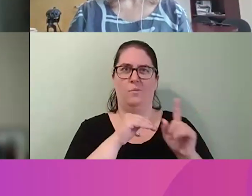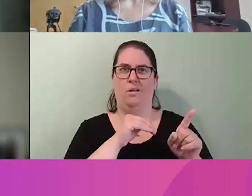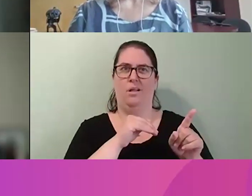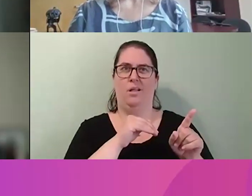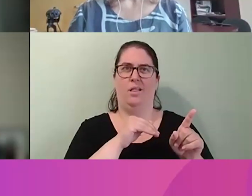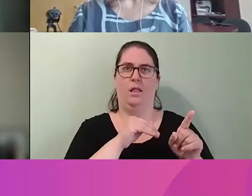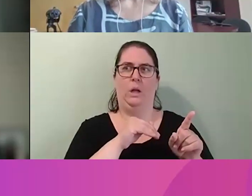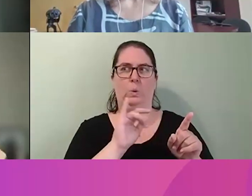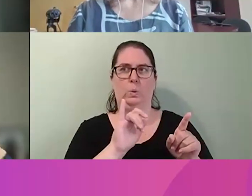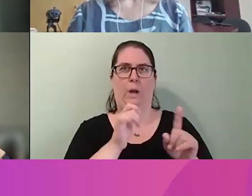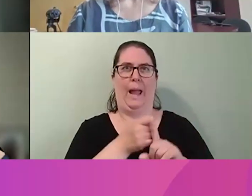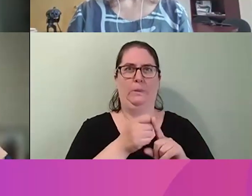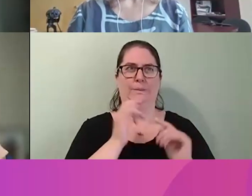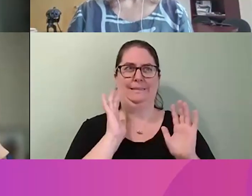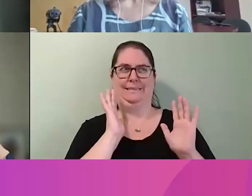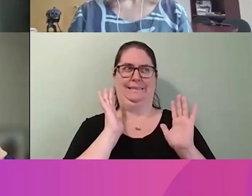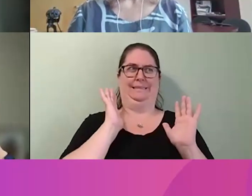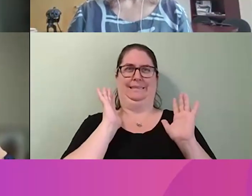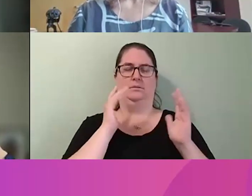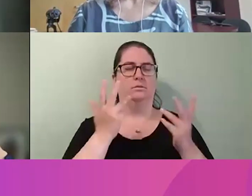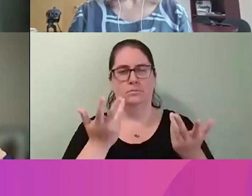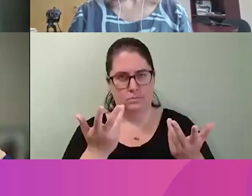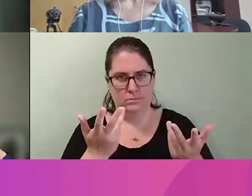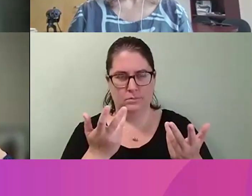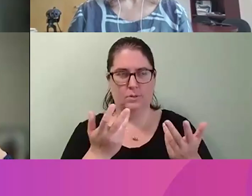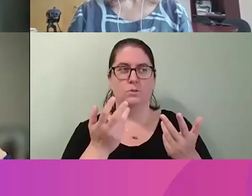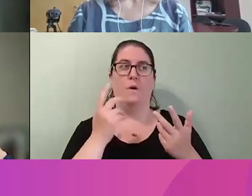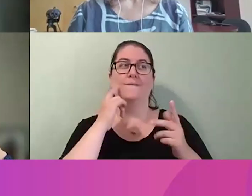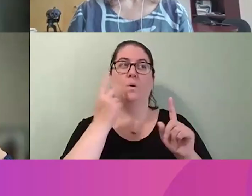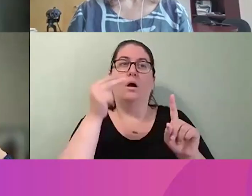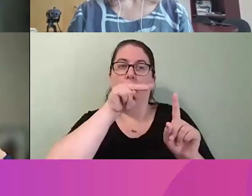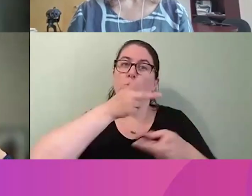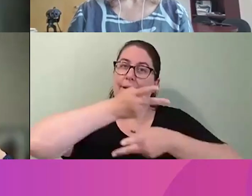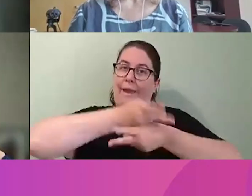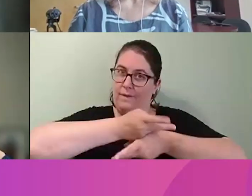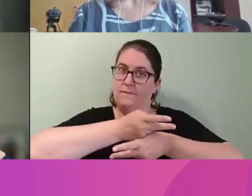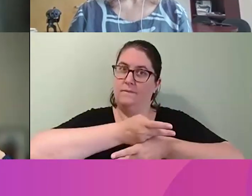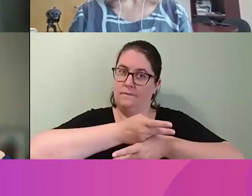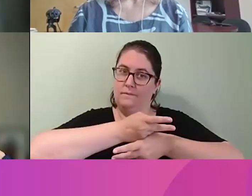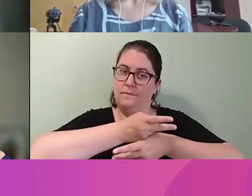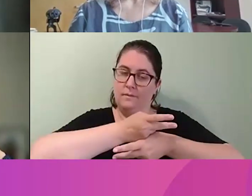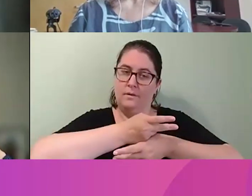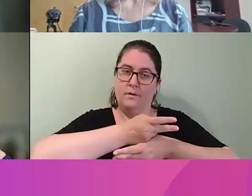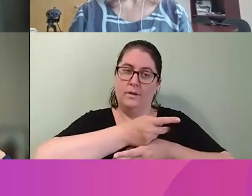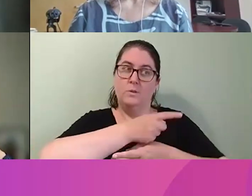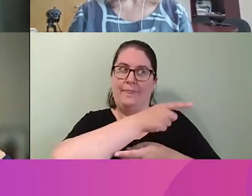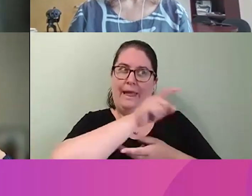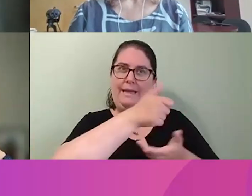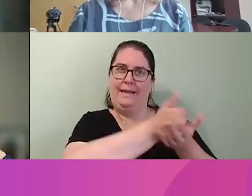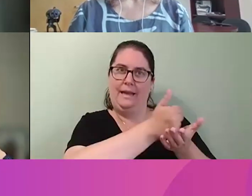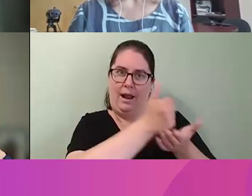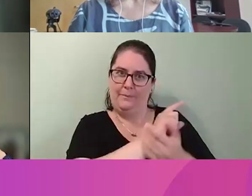mistreatment situation. Um, so in the context of caregiving, and so they needed help